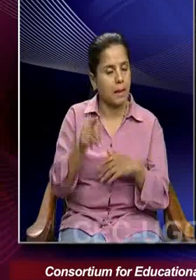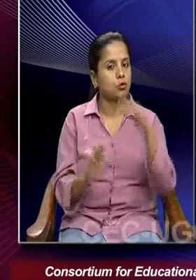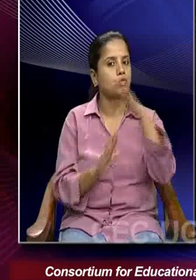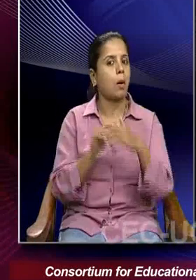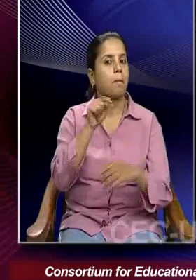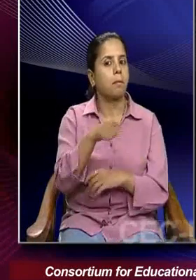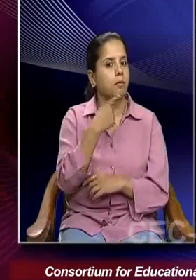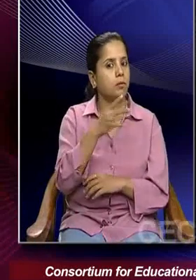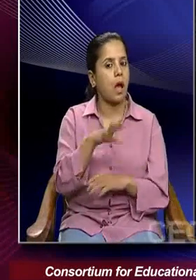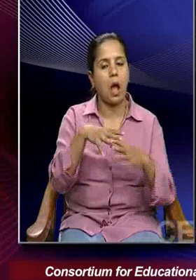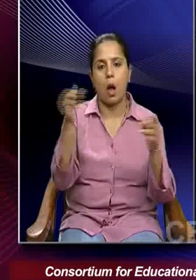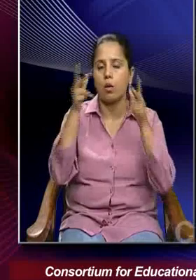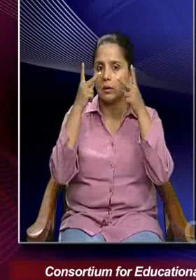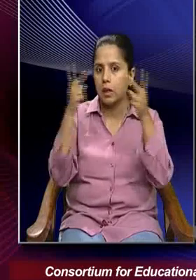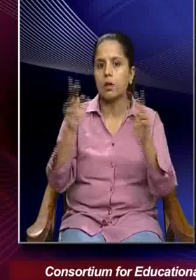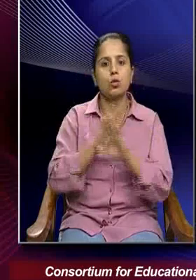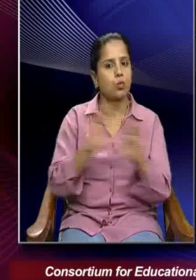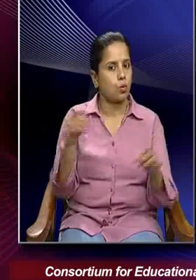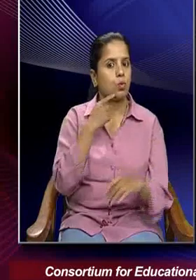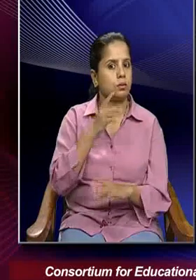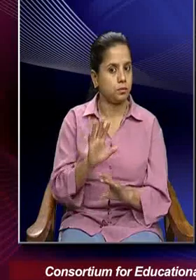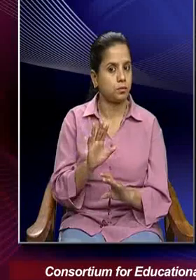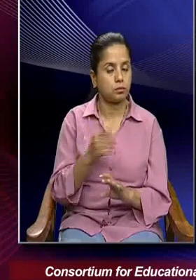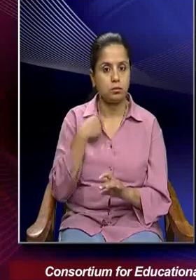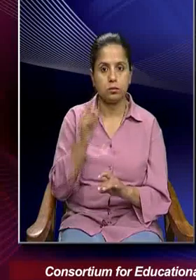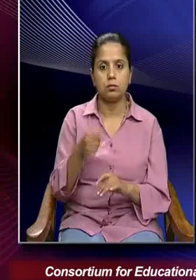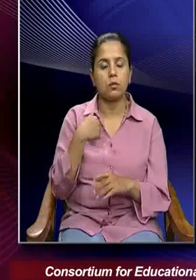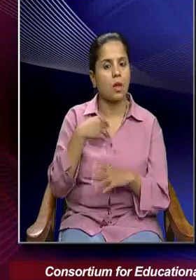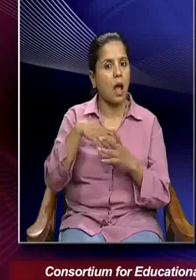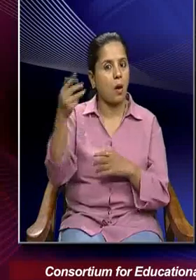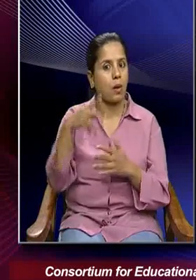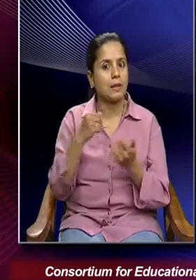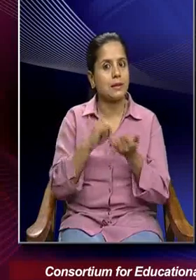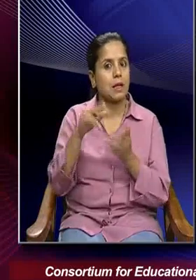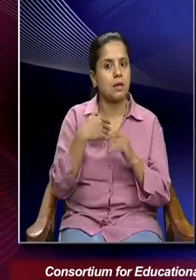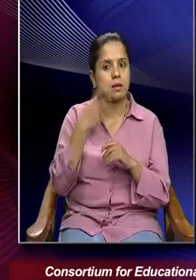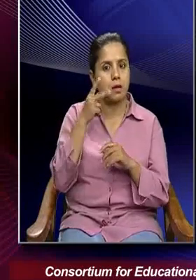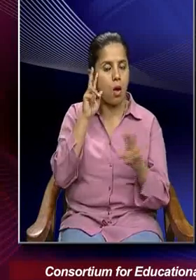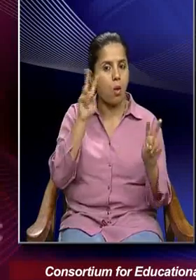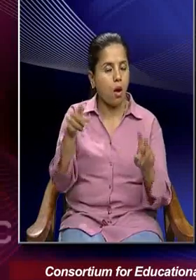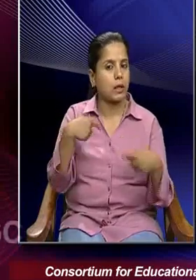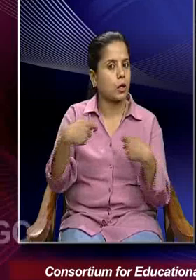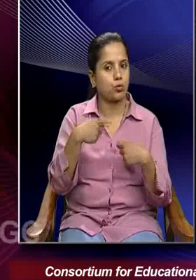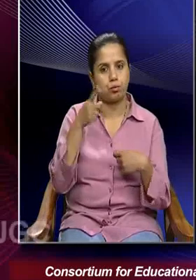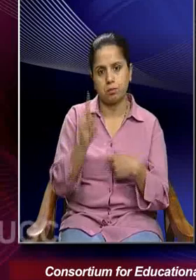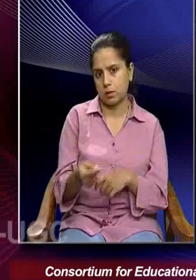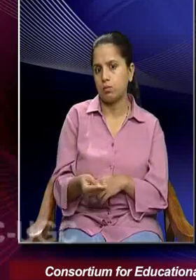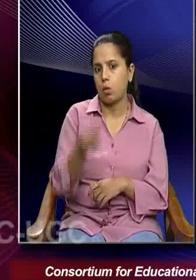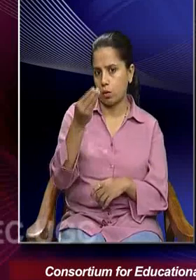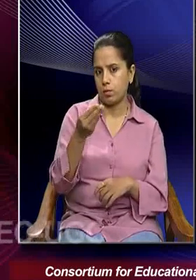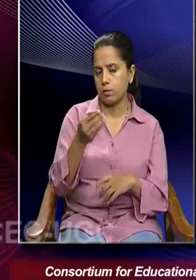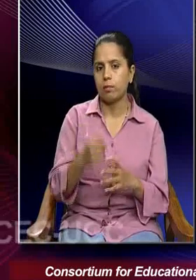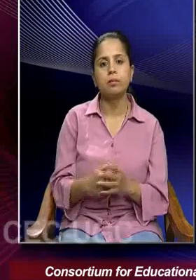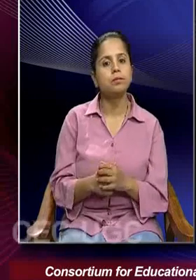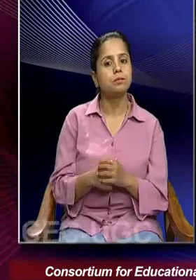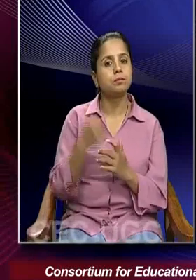that, and in doing that we need to withdraw our senses or have control over the senses.